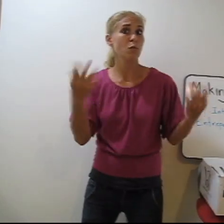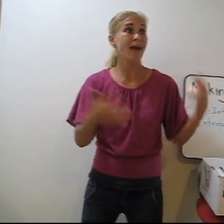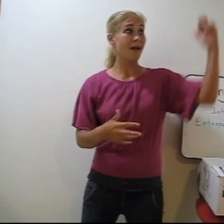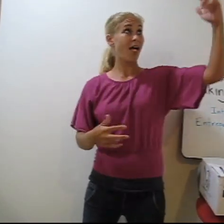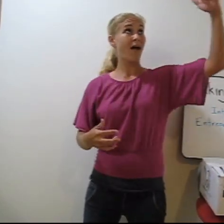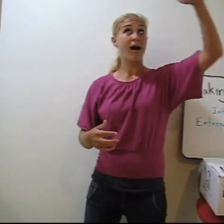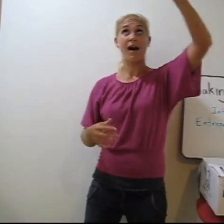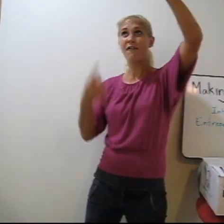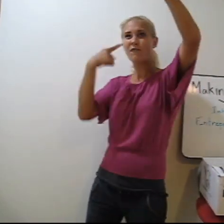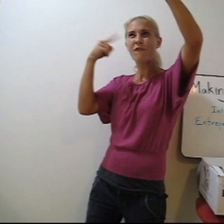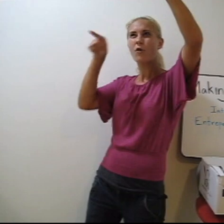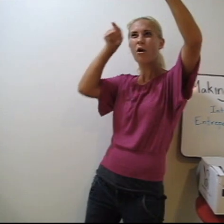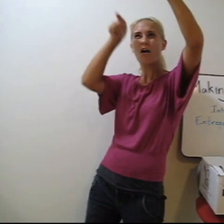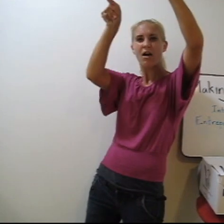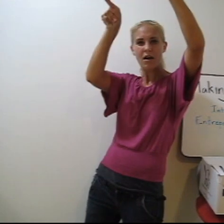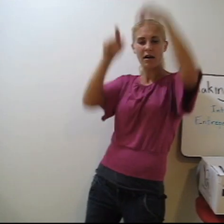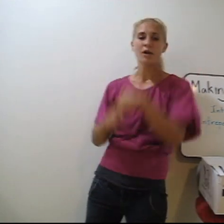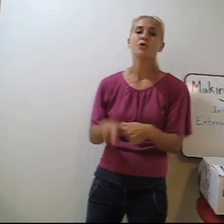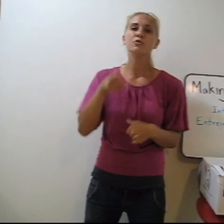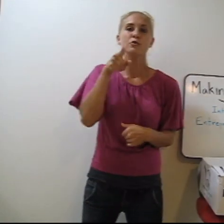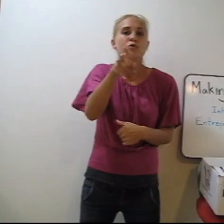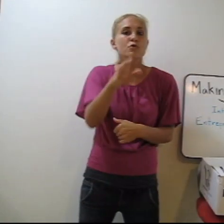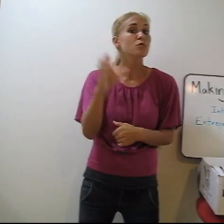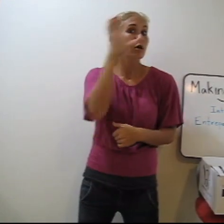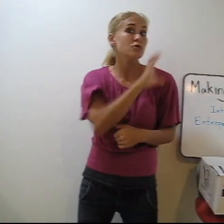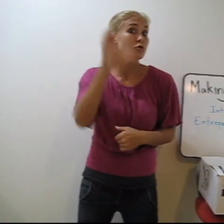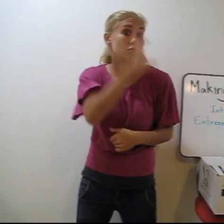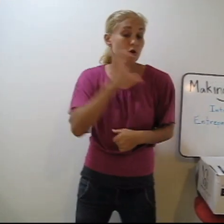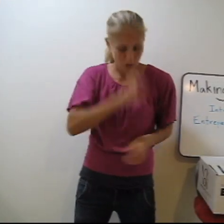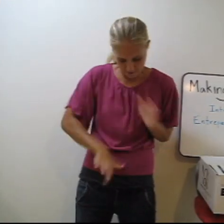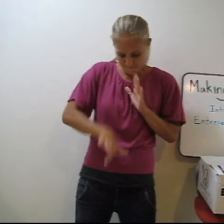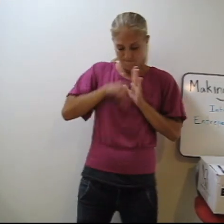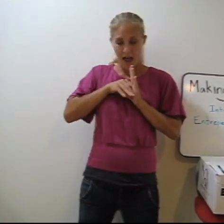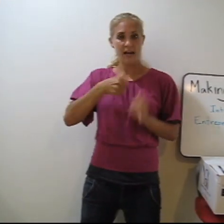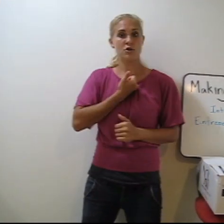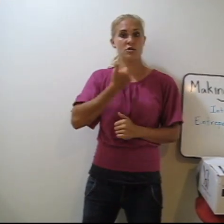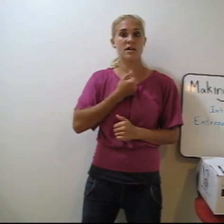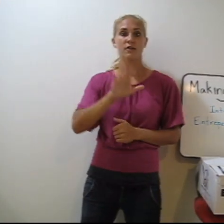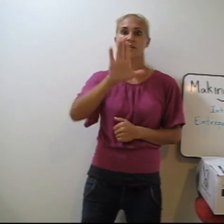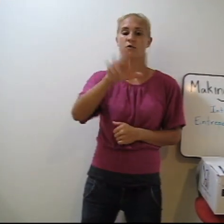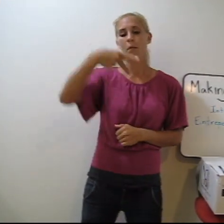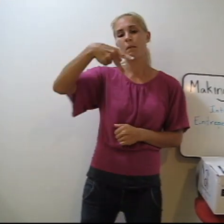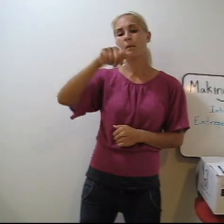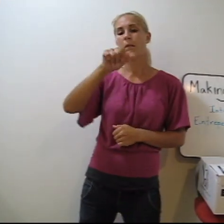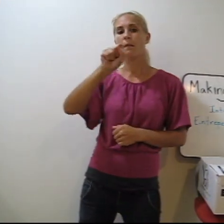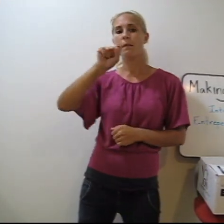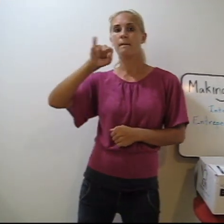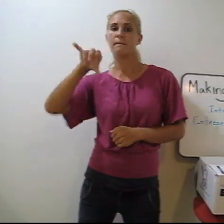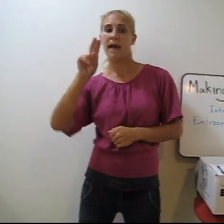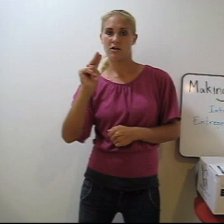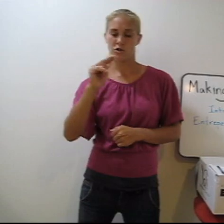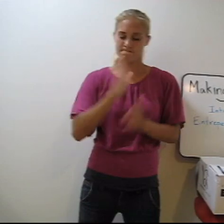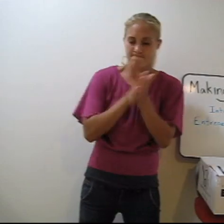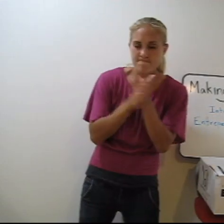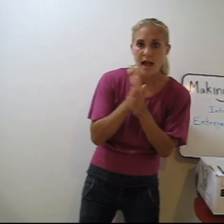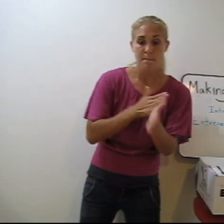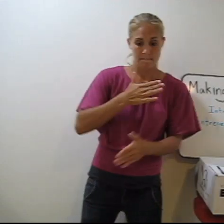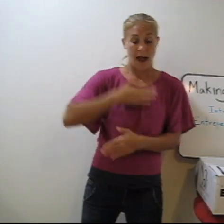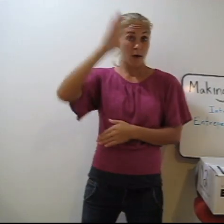for? What you are looking to unearth in yourself is your passion. In my opinion, and the opinion of many of the most